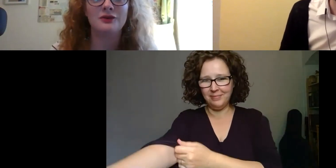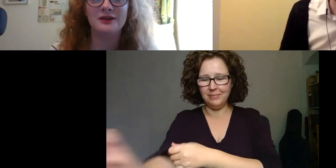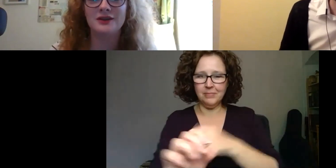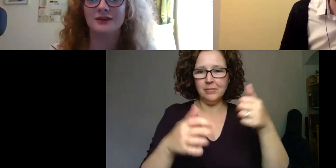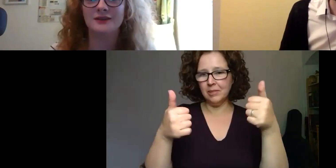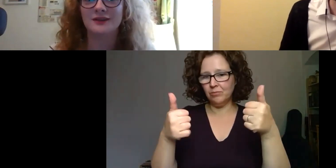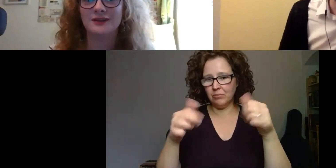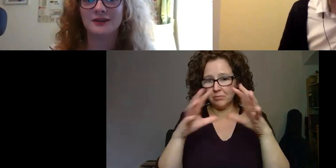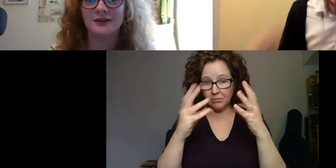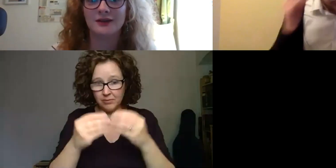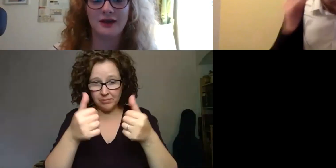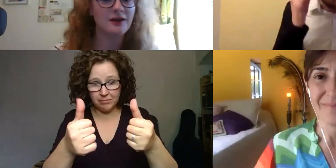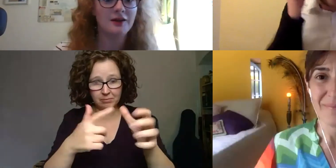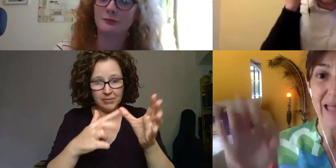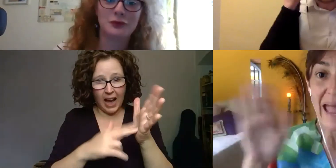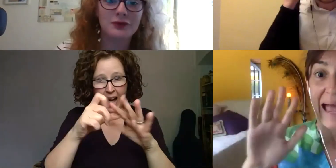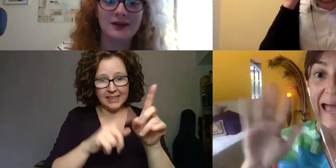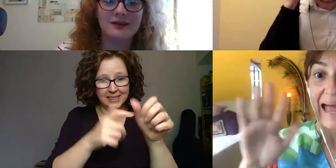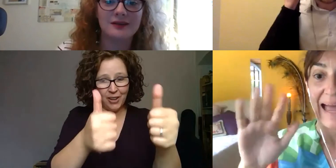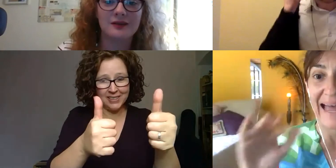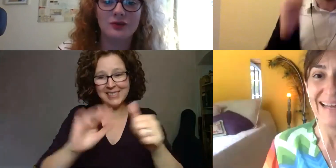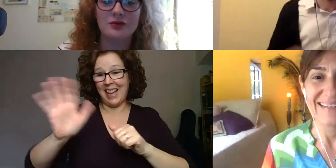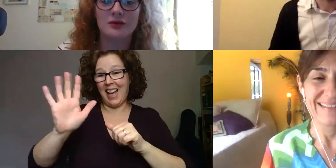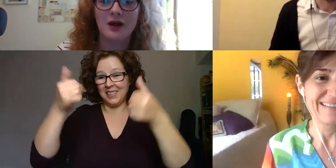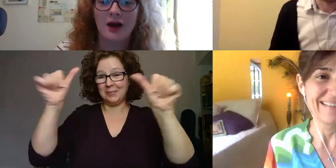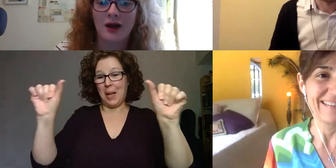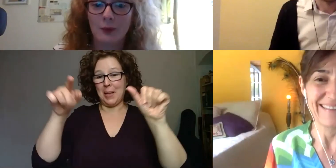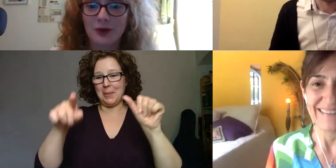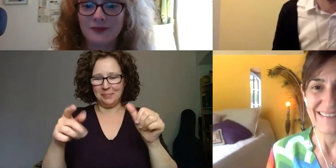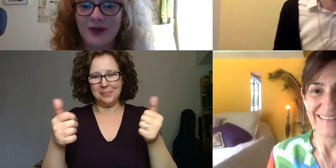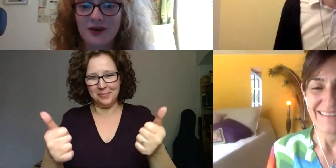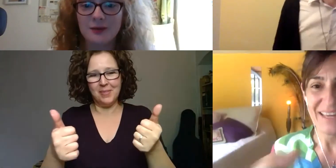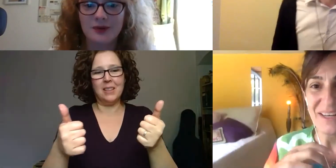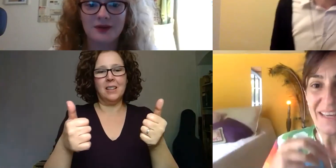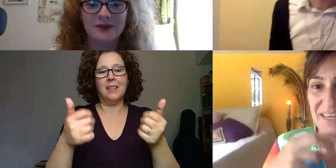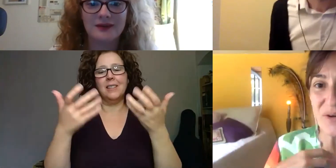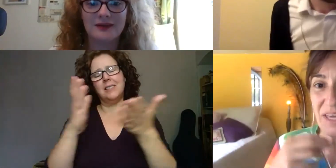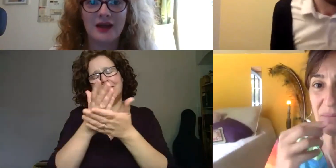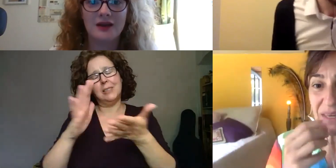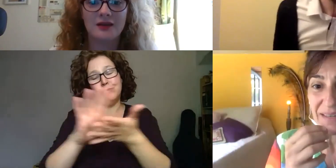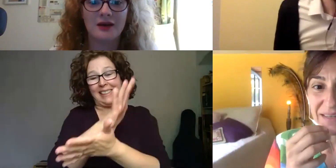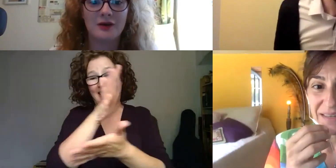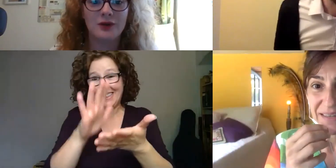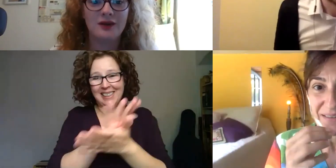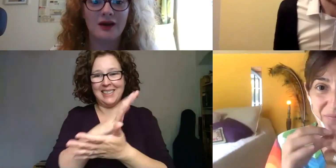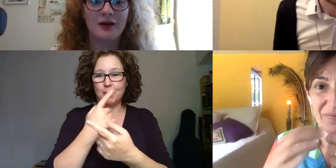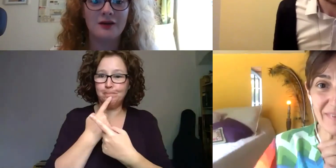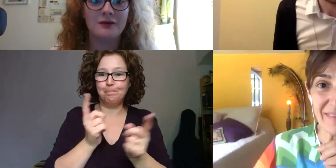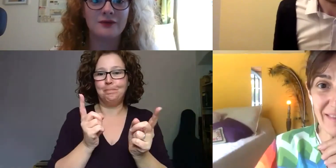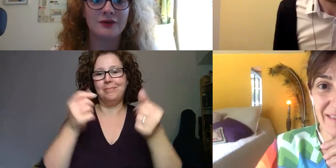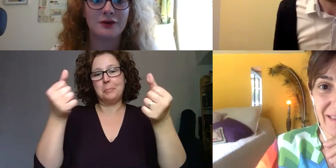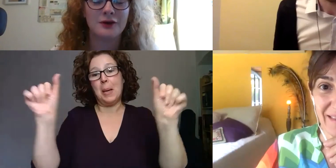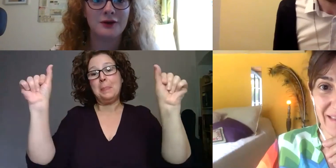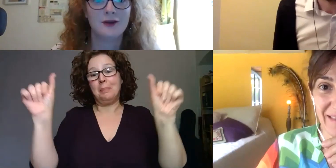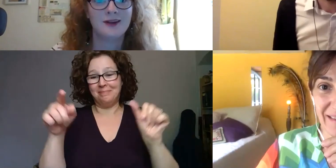Everything good with you, Andy? Yeah, great. Yeah, really enjoying it. great. So we're very pleased to say that we